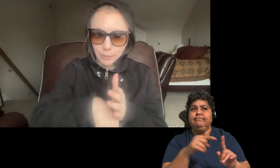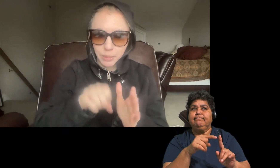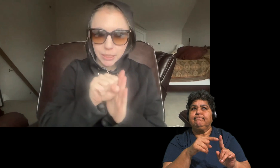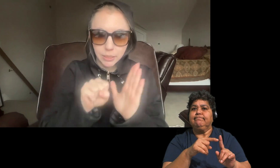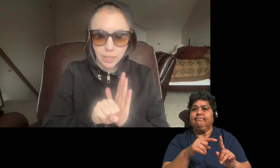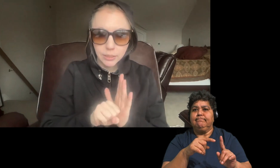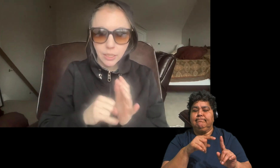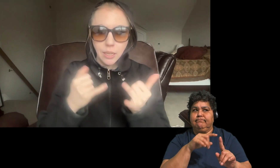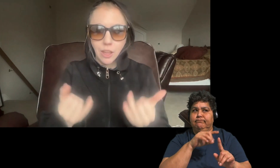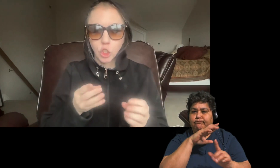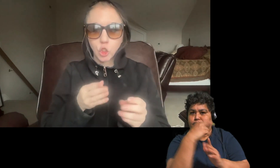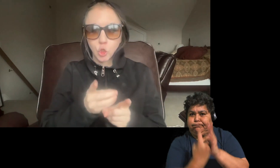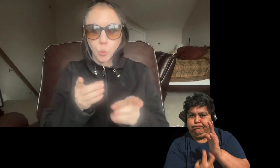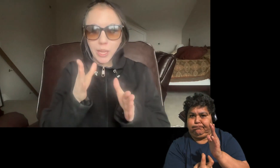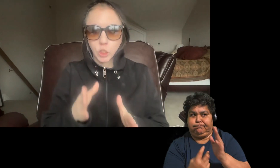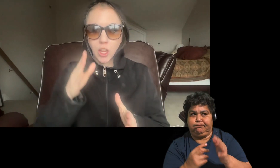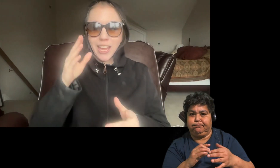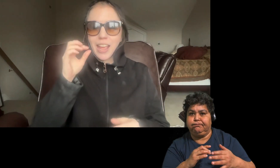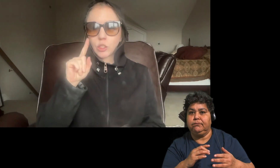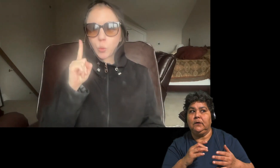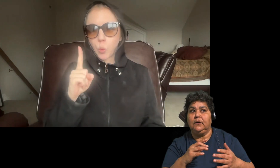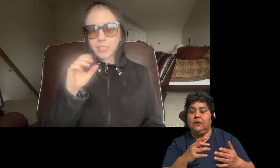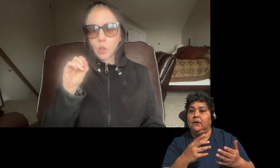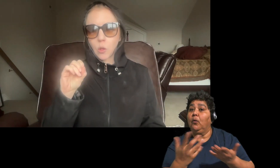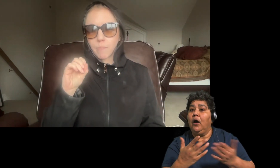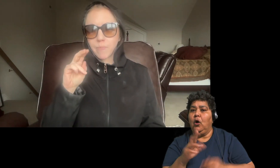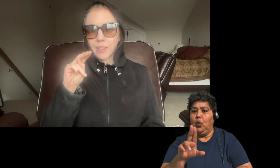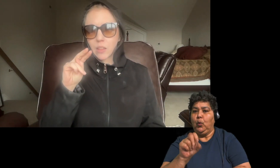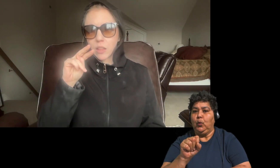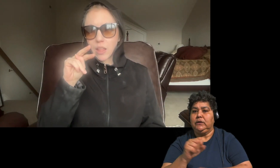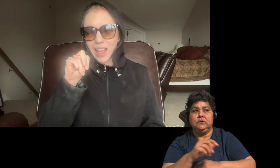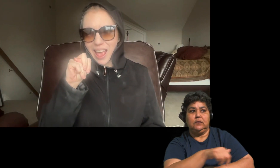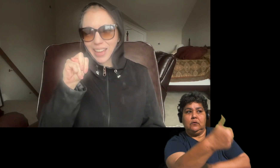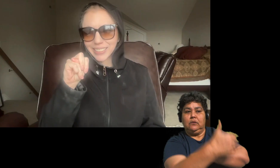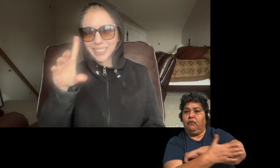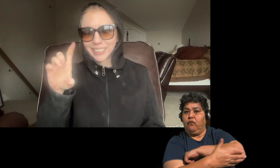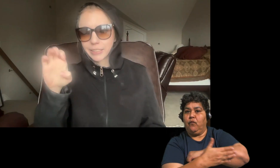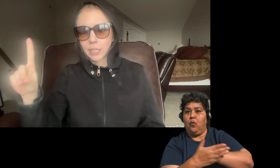she was very deep in U.S. foreign policy.